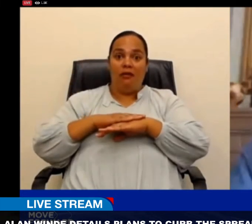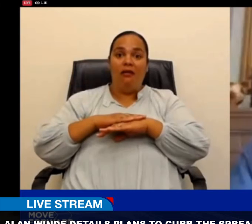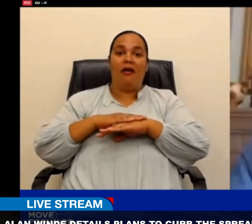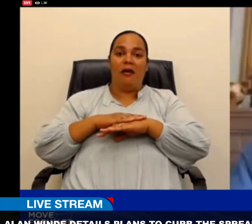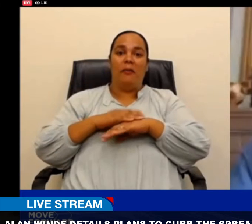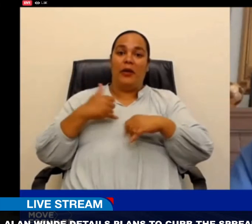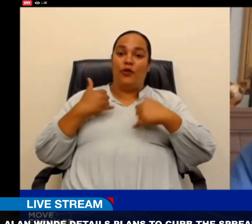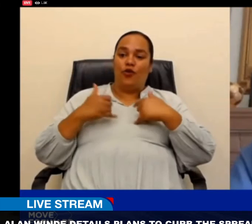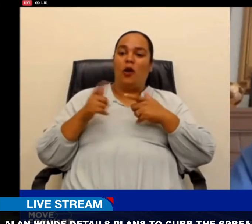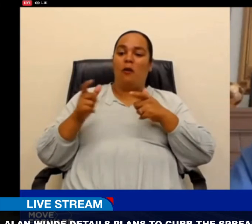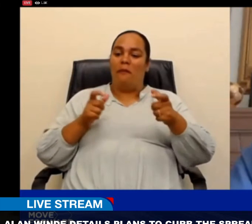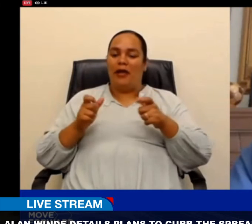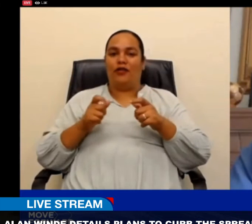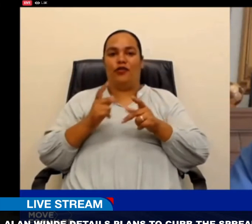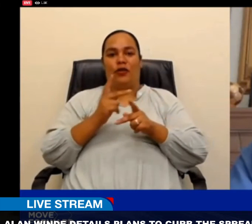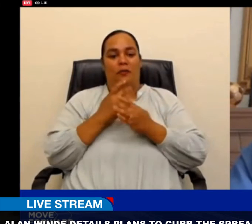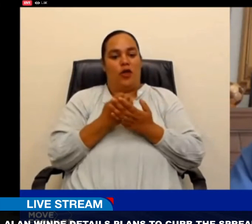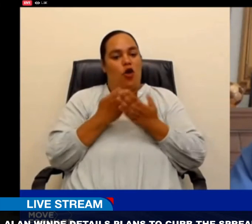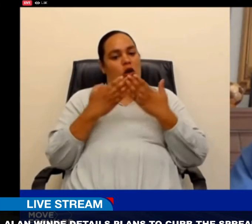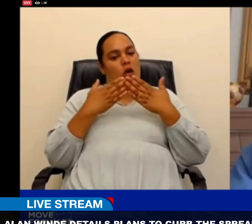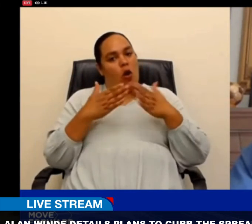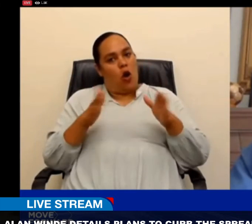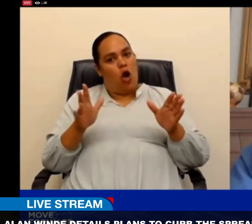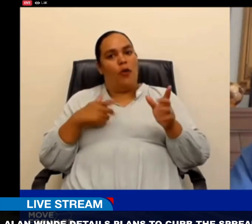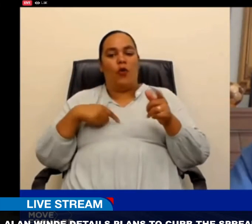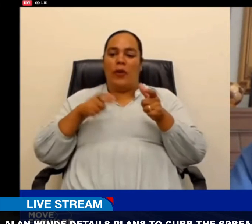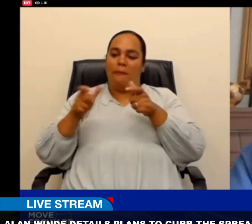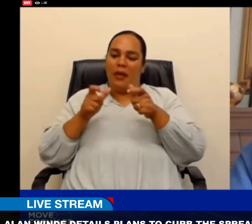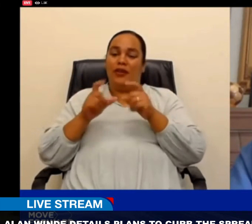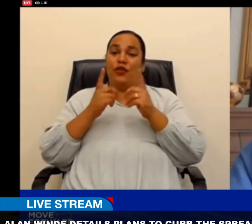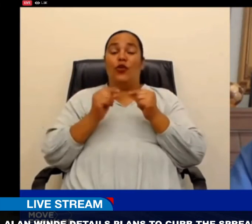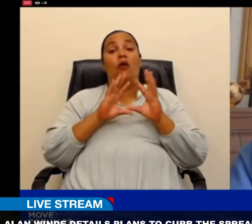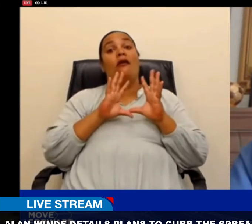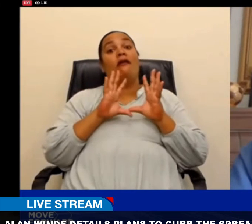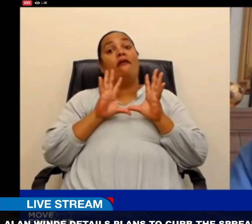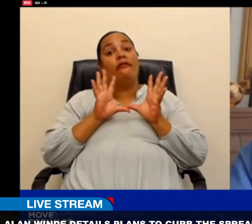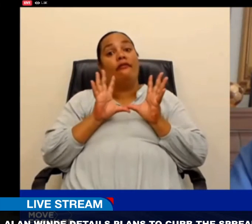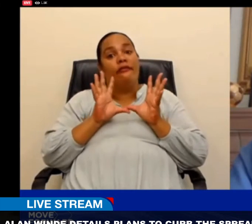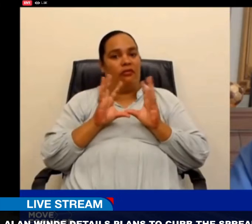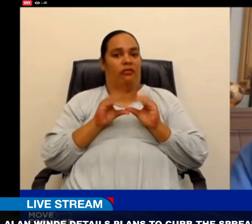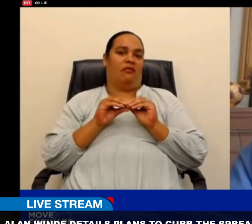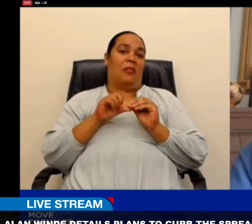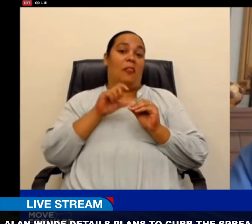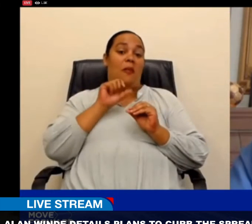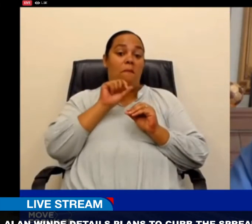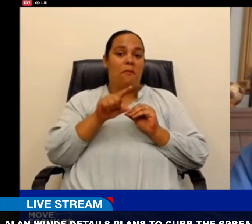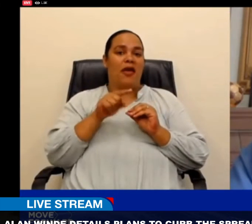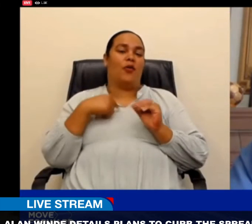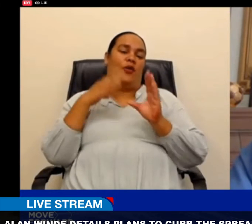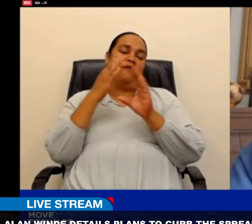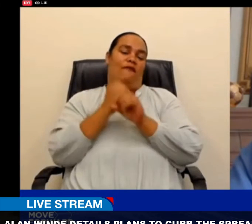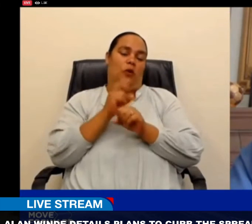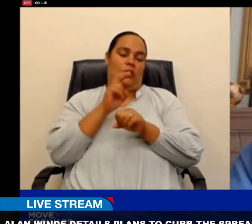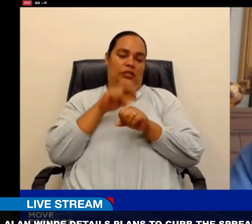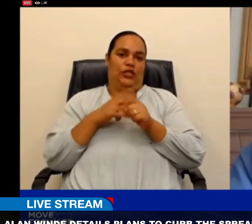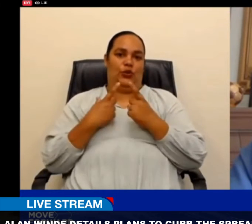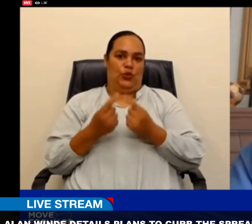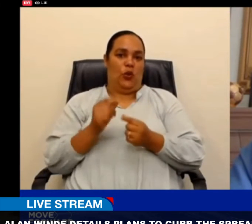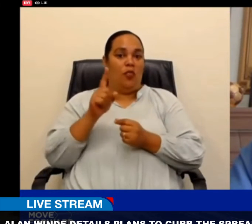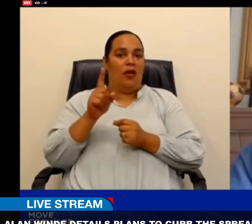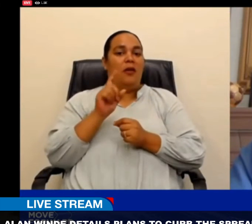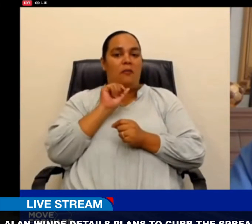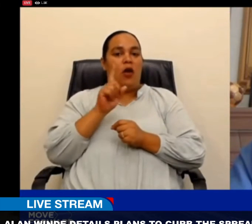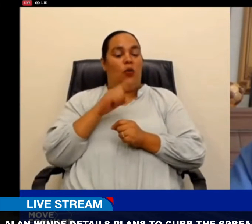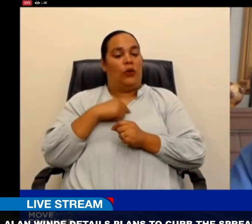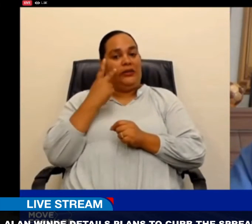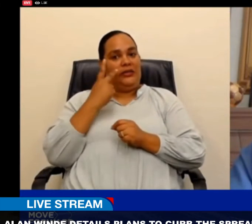to keep our economy open. We will manage to do all of this. And that is exactly what this focus has to be. That is what we will see now